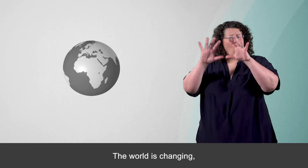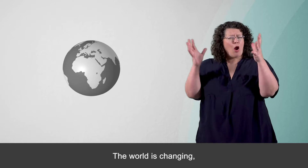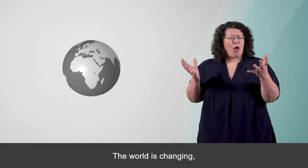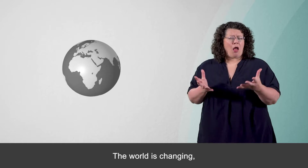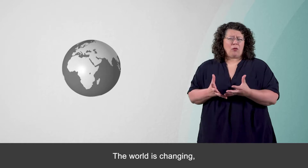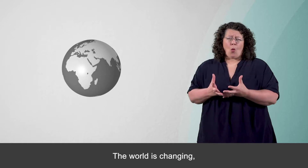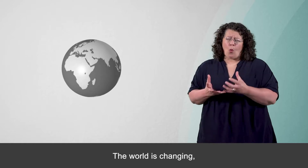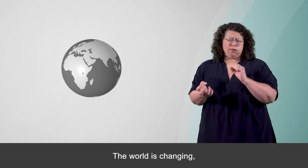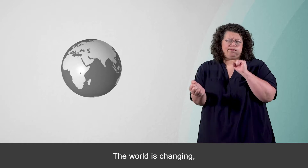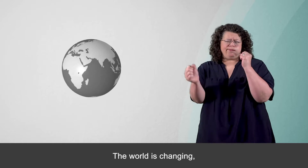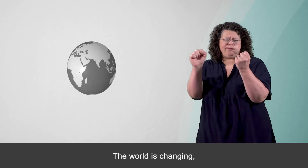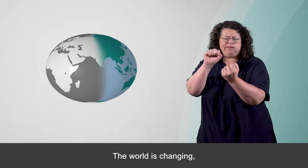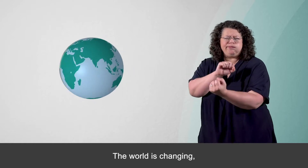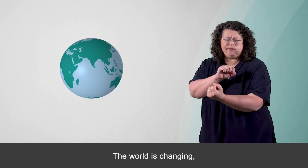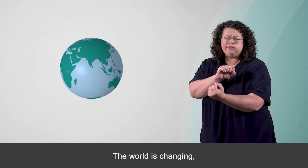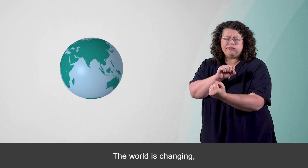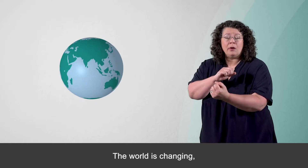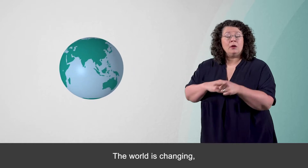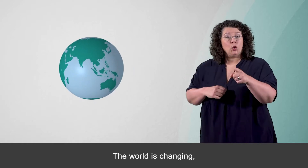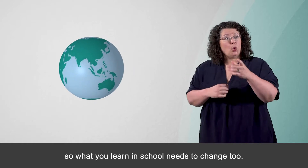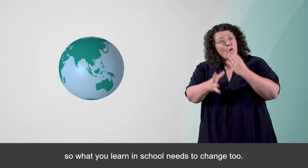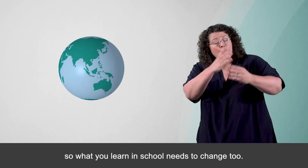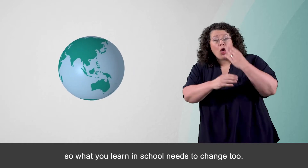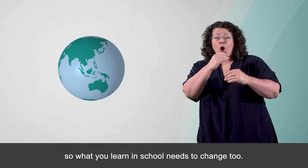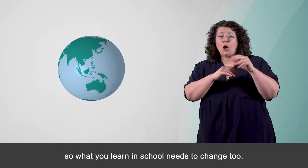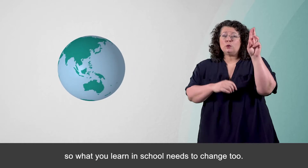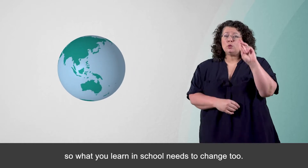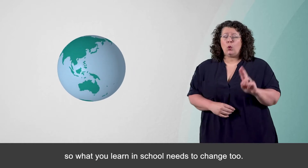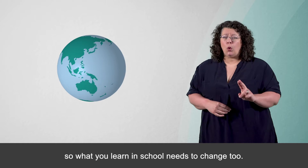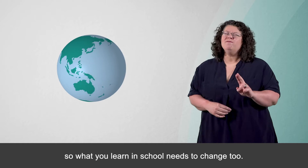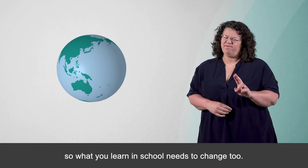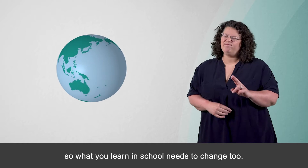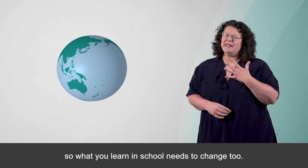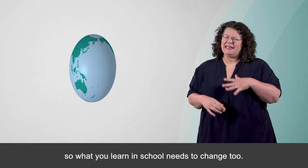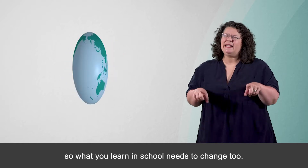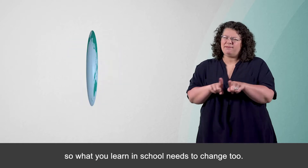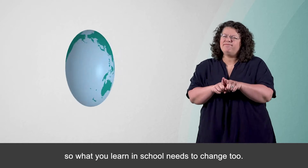The world is changing, so what you learn in school needs to change too.